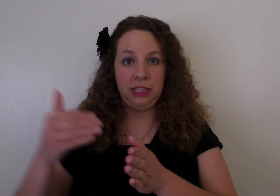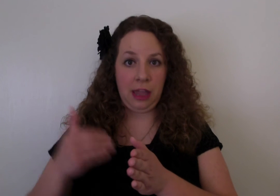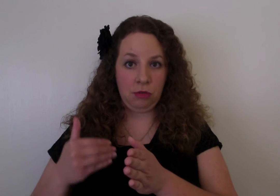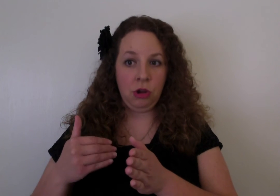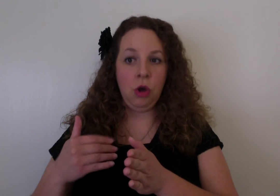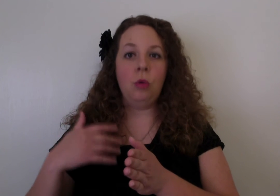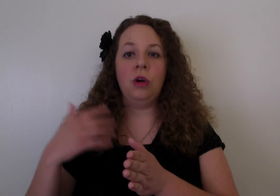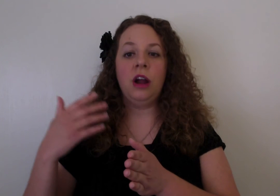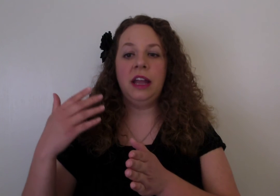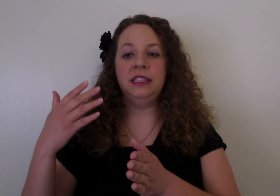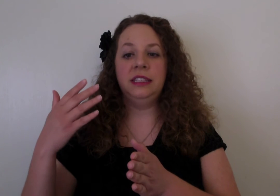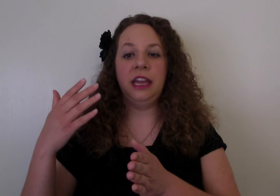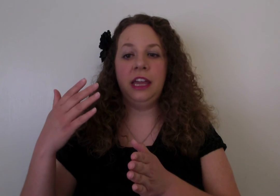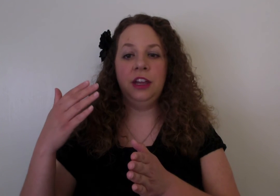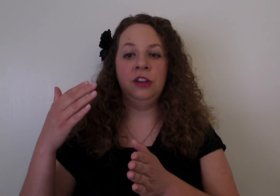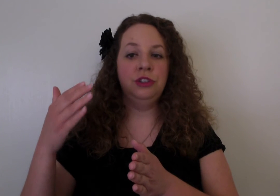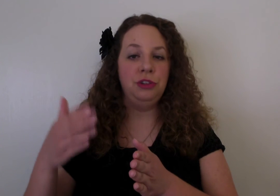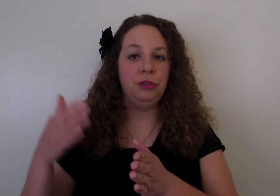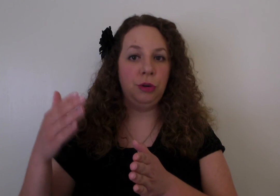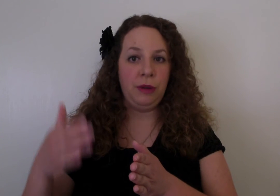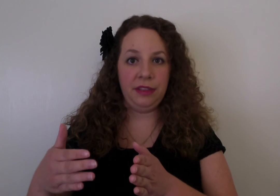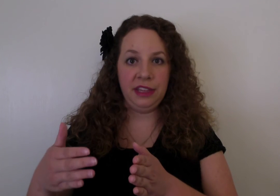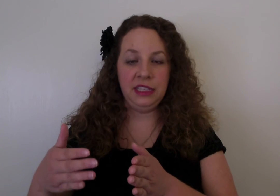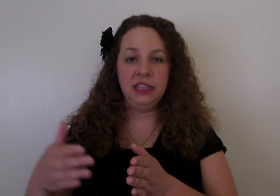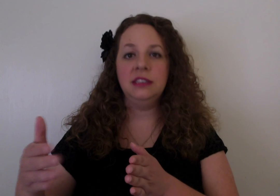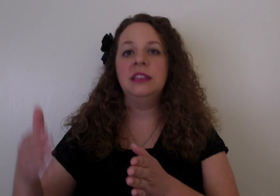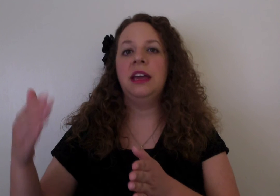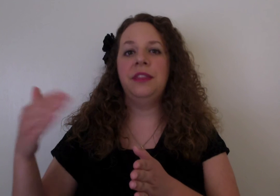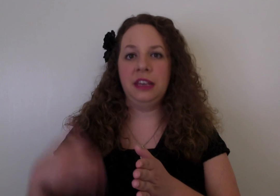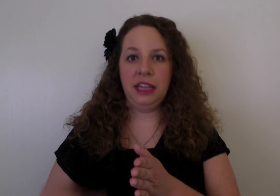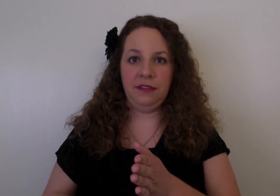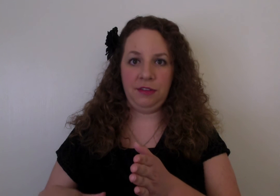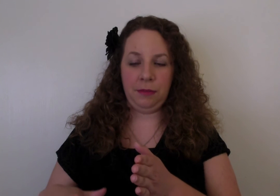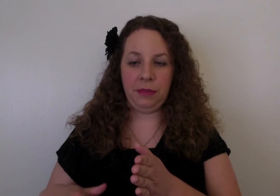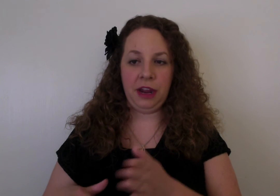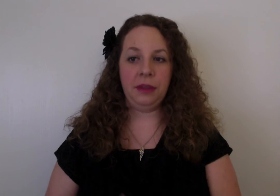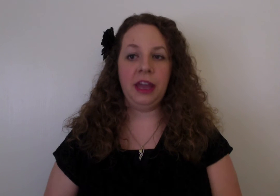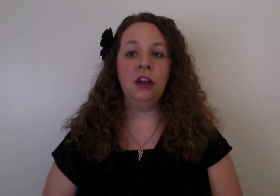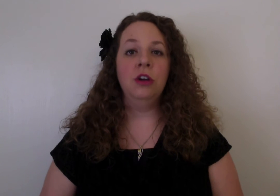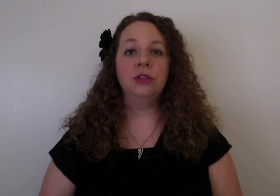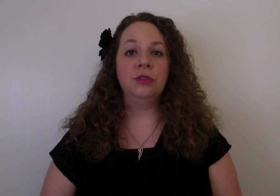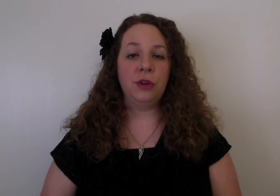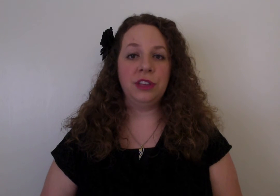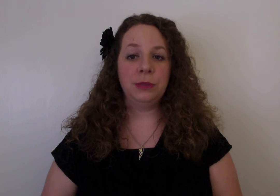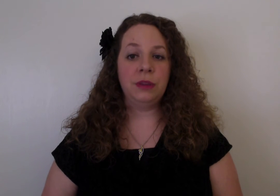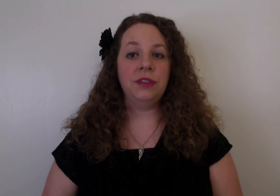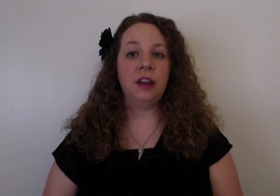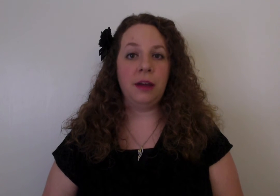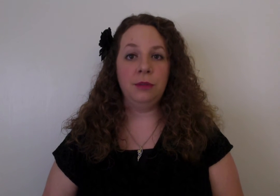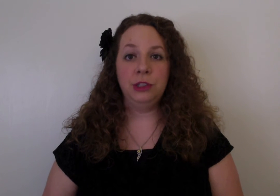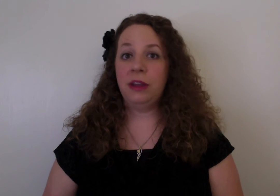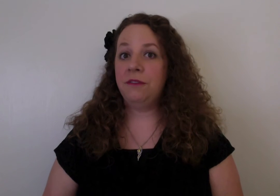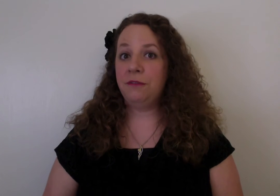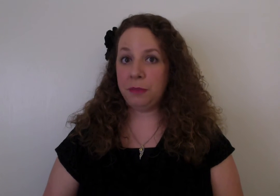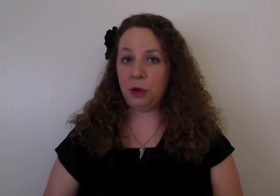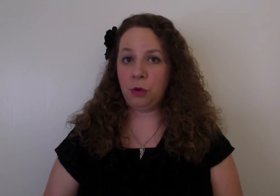down, or I can say, do you know where this is? And then give it from there, okay? So for this one, then I will do it from the corner